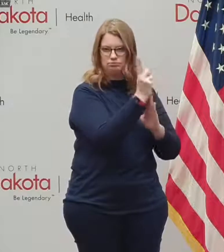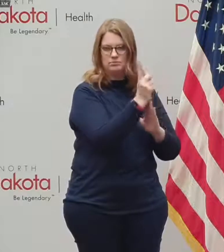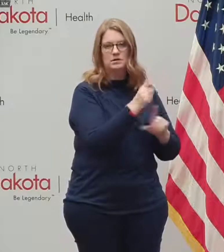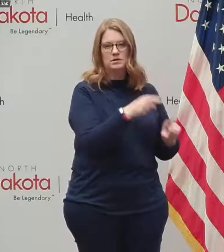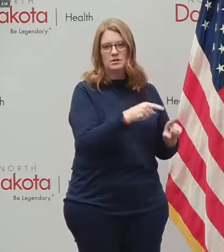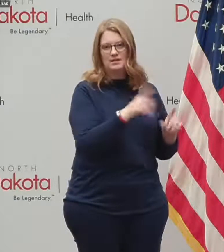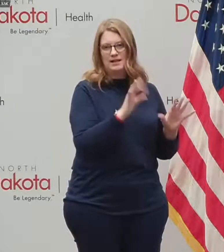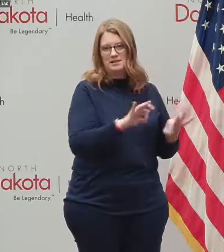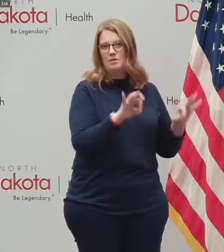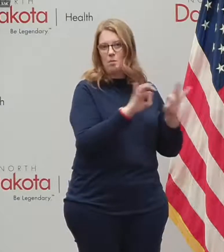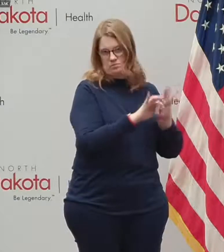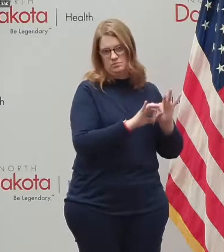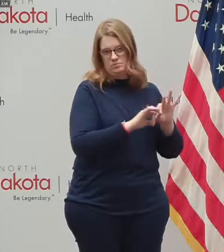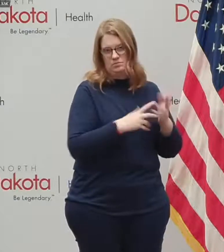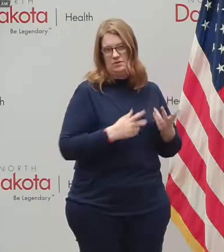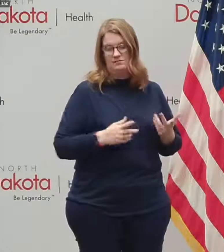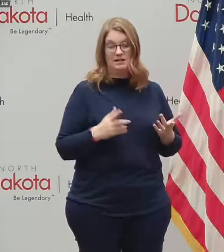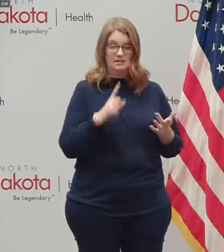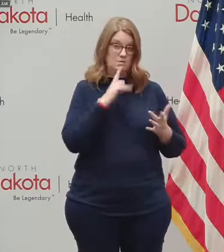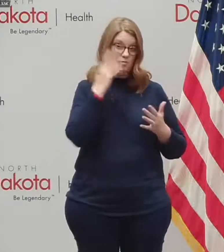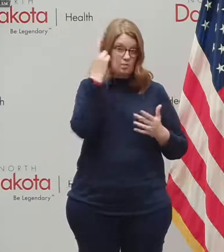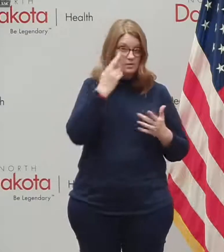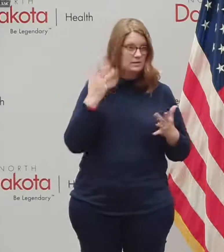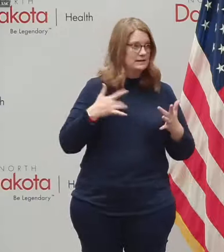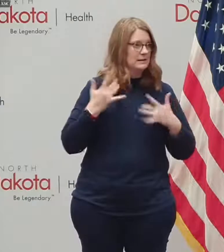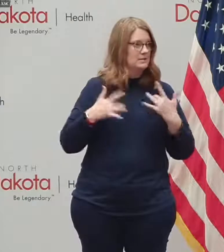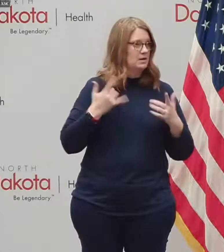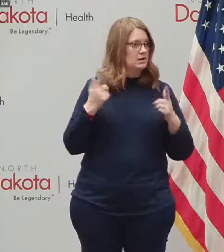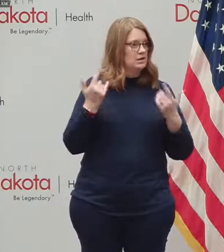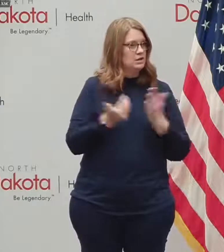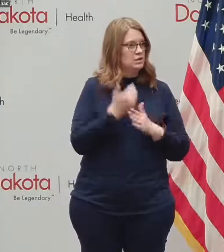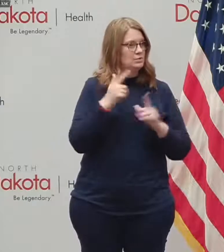why we're excited about the new testing approach.